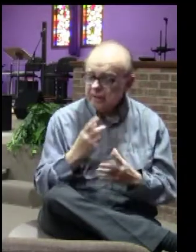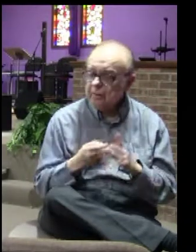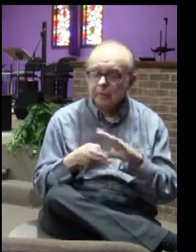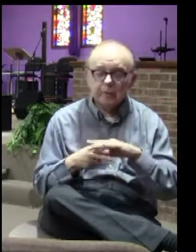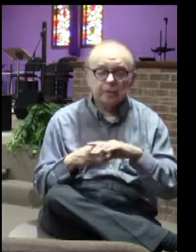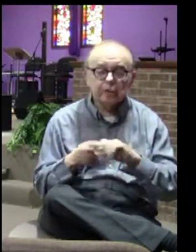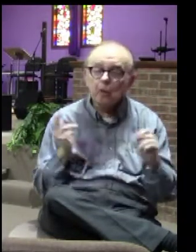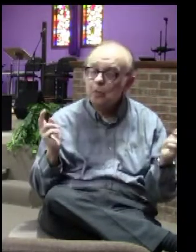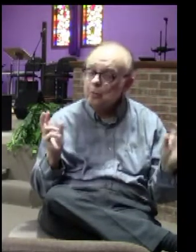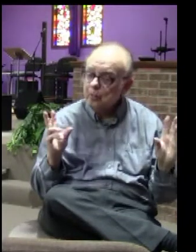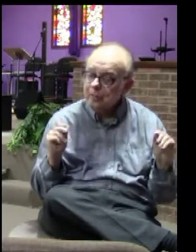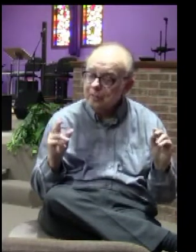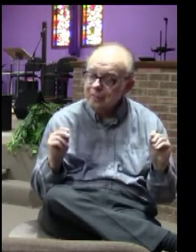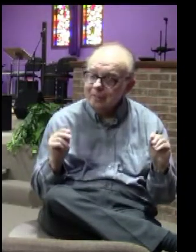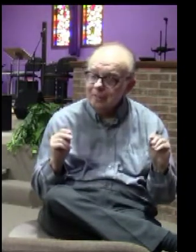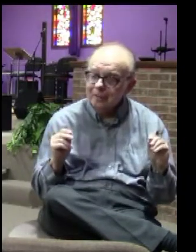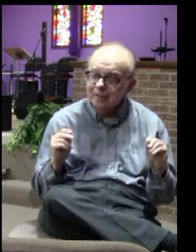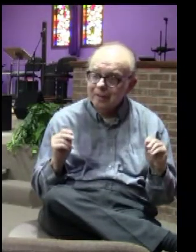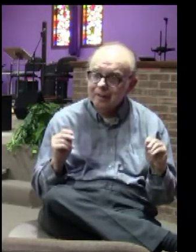quit.